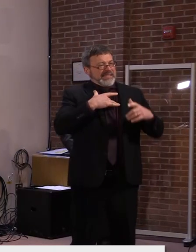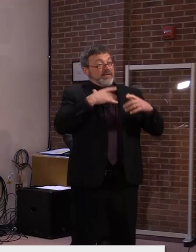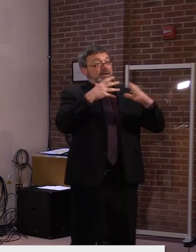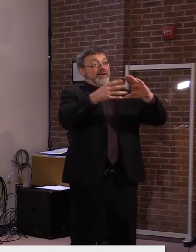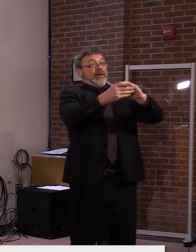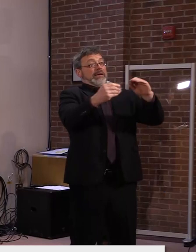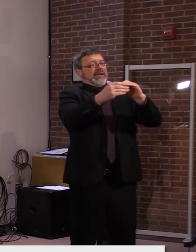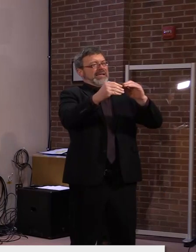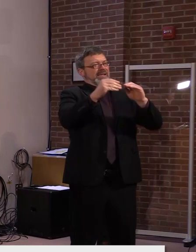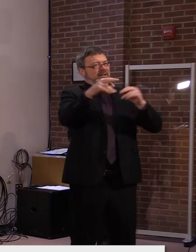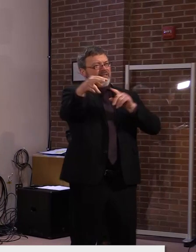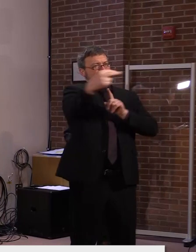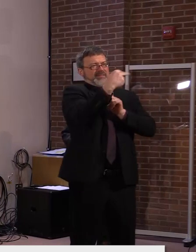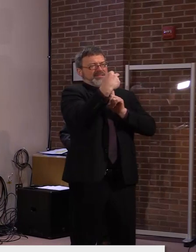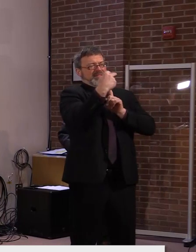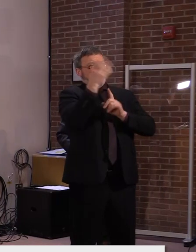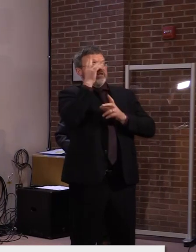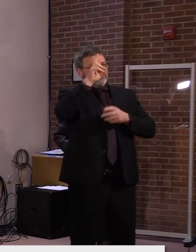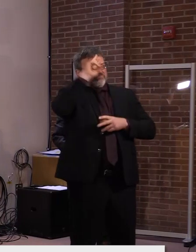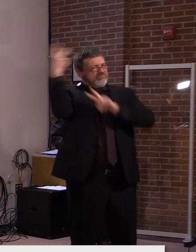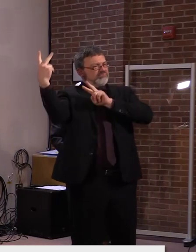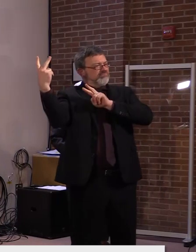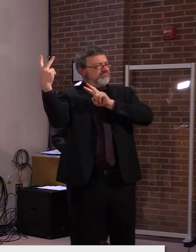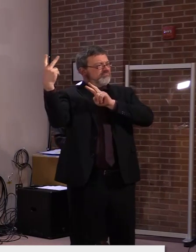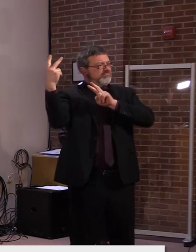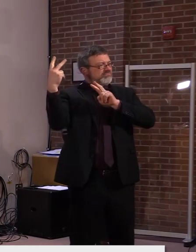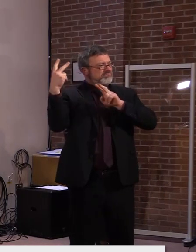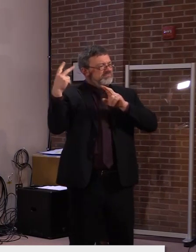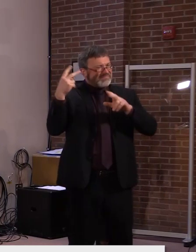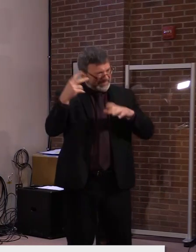and snatches hope from the hands of Vermonters.